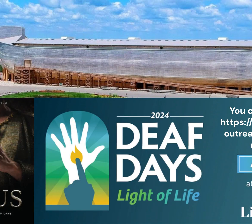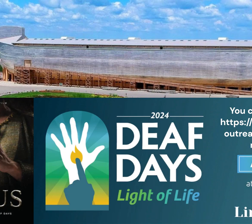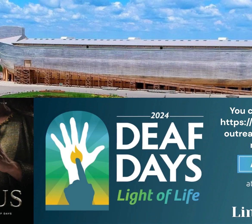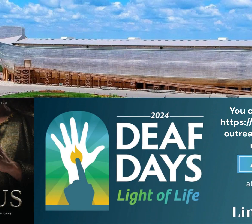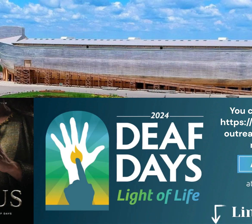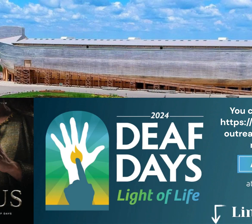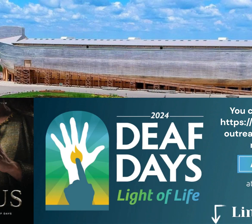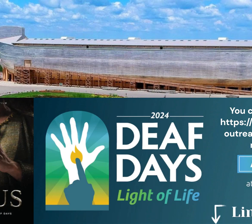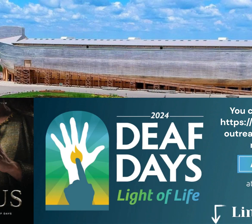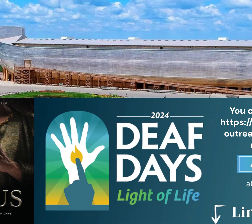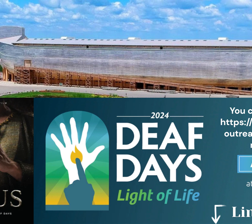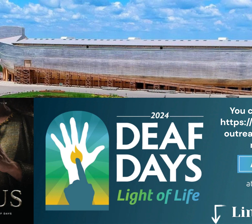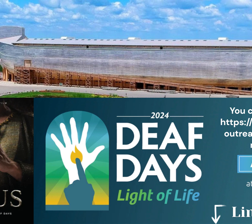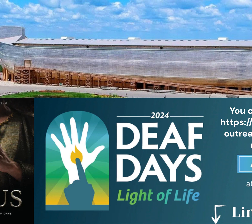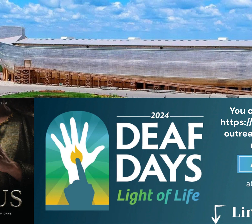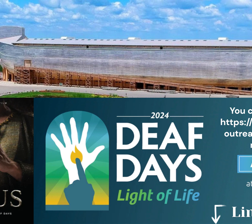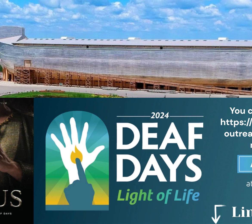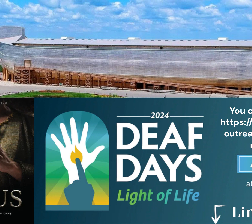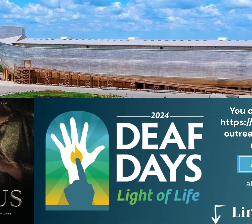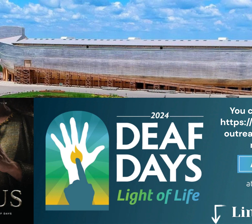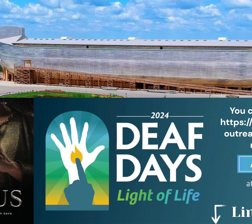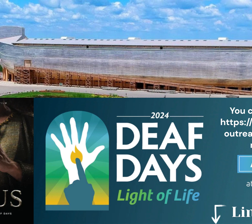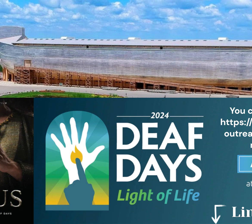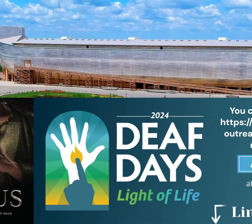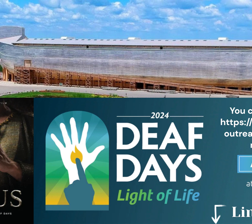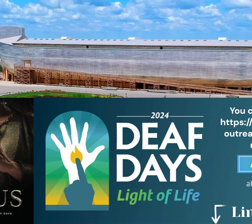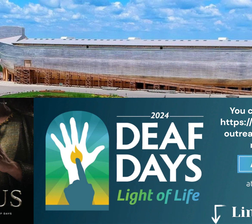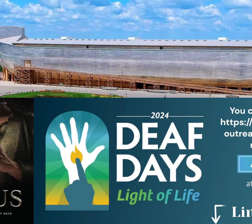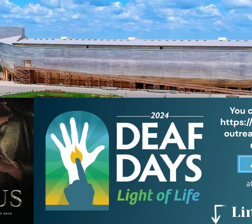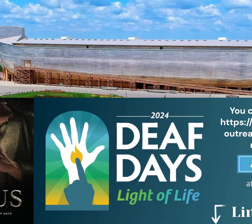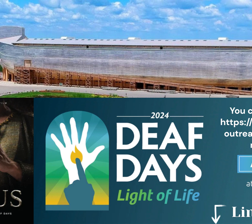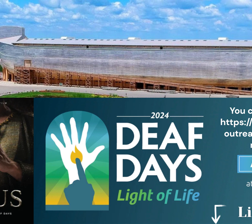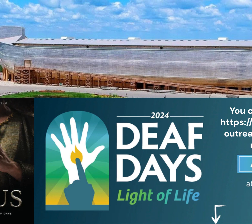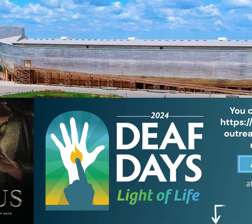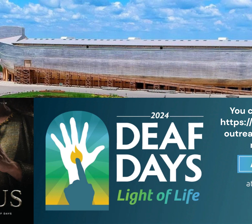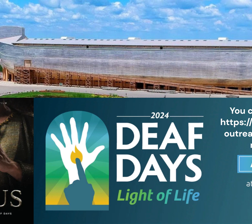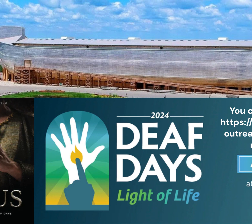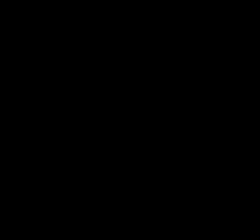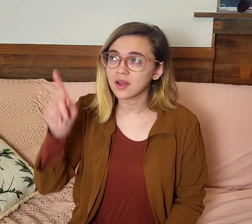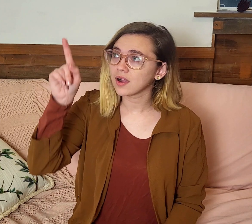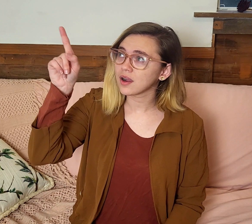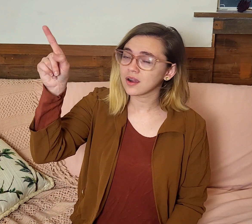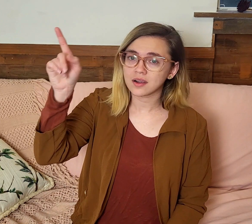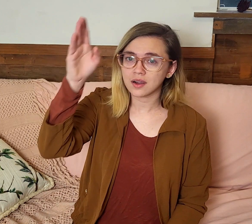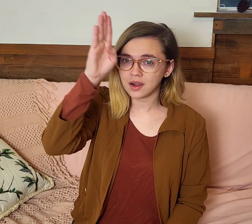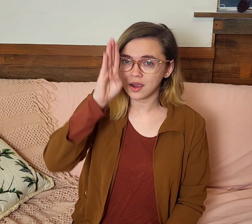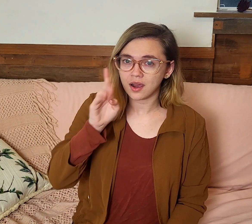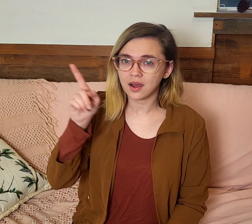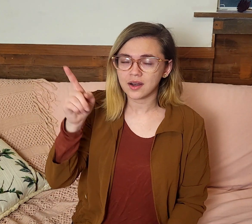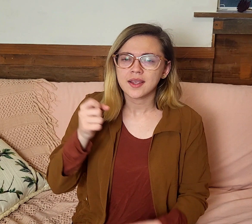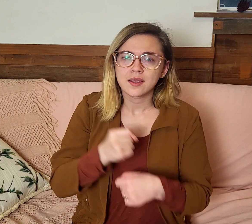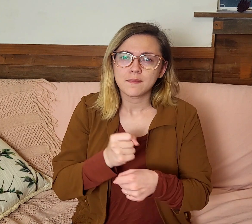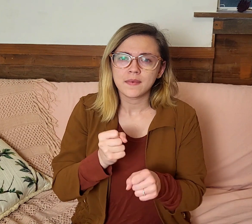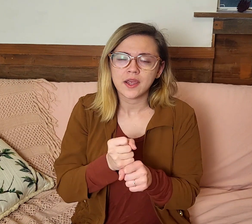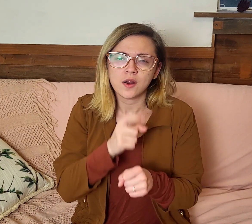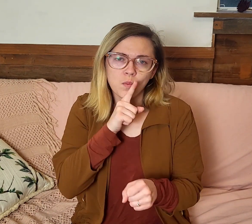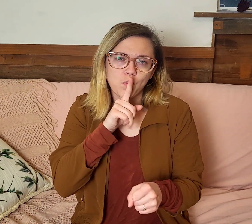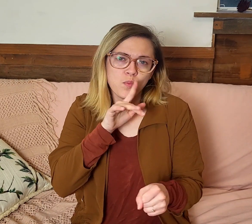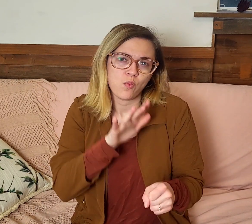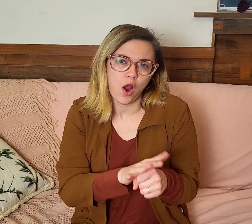they actually have an event known as the Death Days where they have interpreters at the Ark encounter. So God,